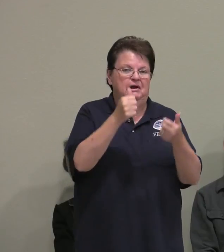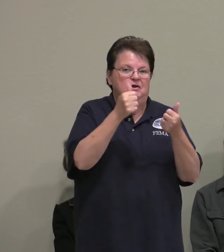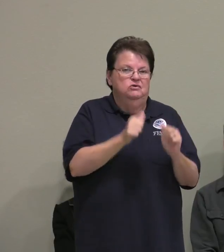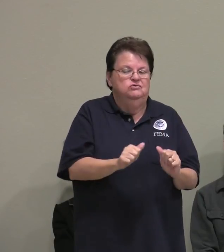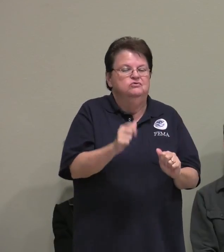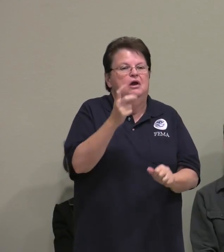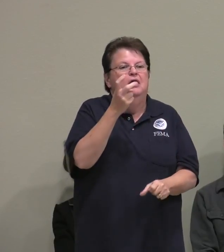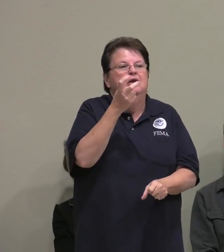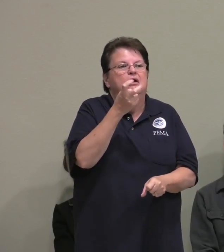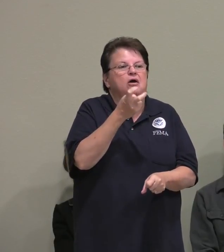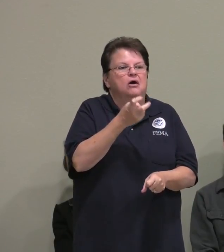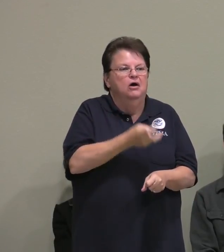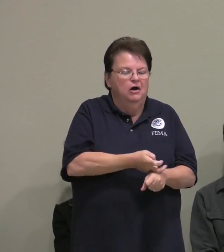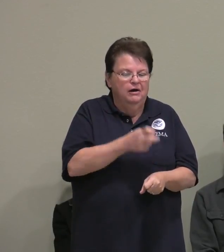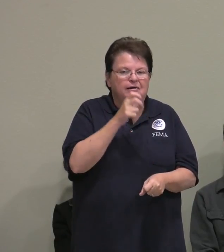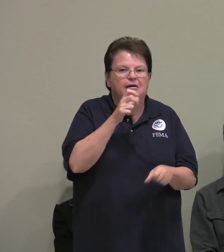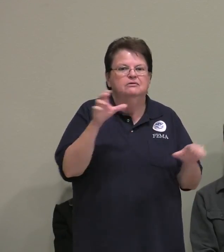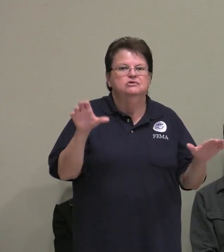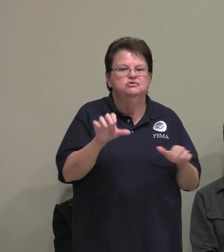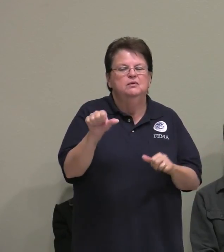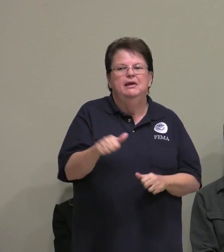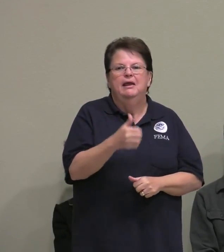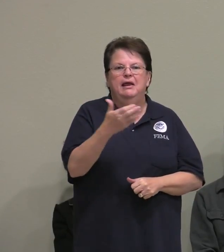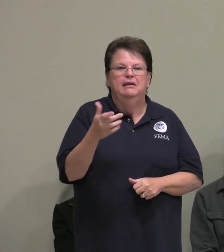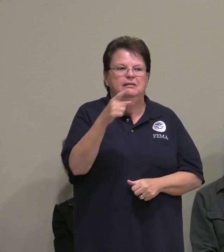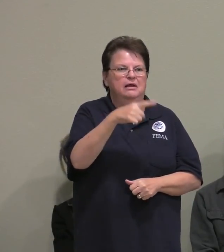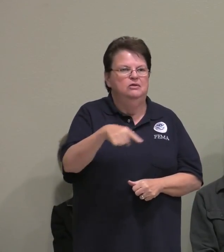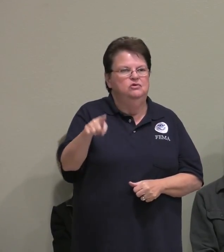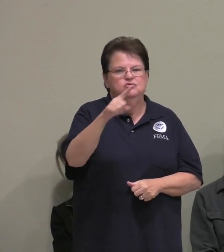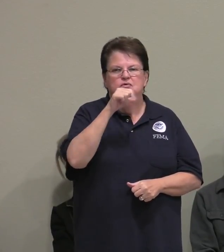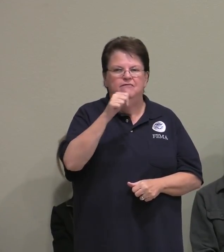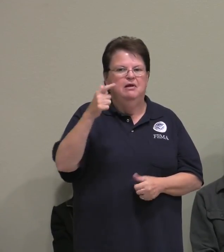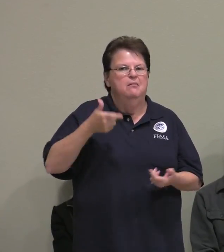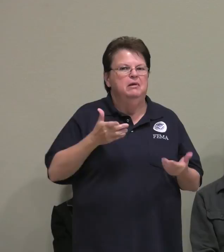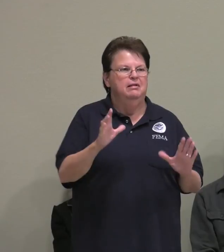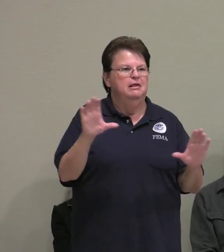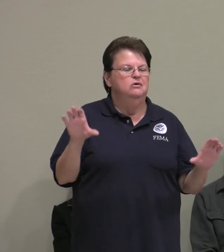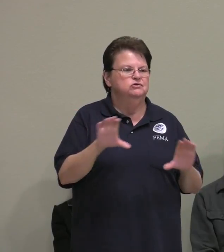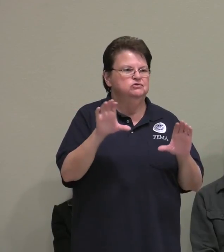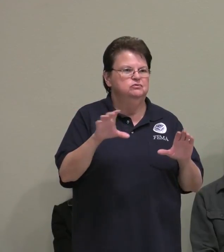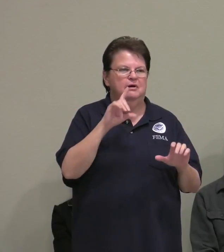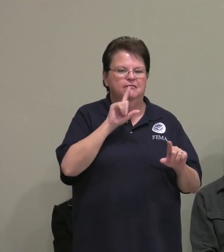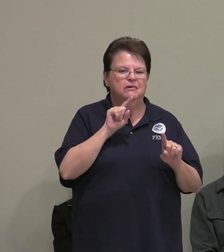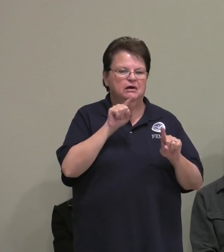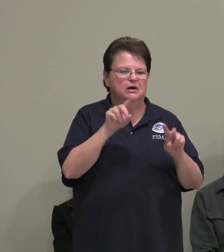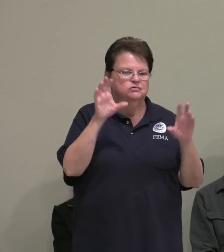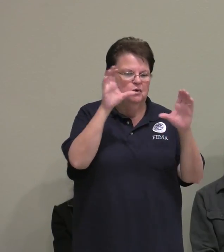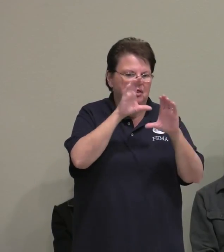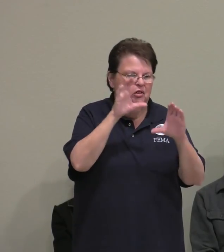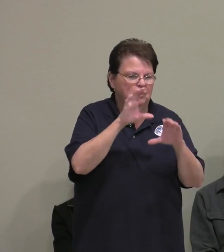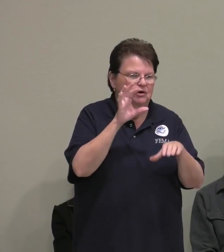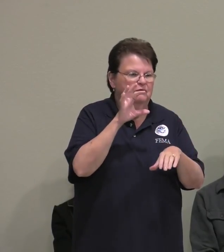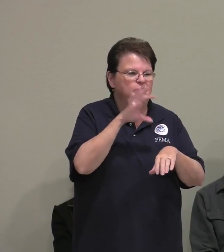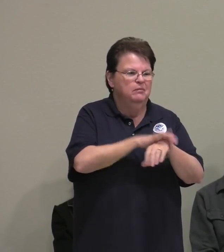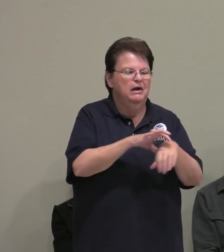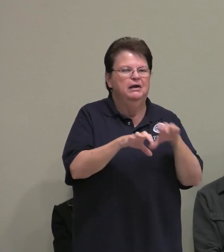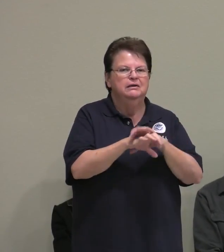very hard not to do any of the things that you haven't been allowed to do. I haven't gone to look for my jewelry.